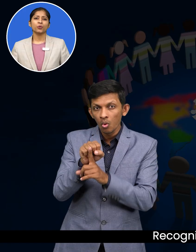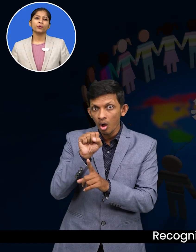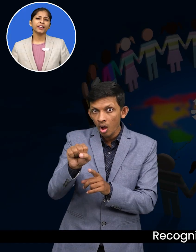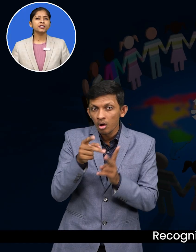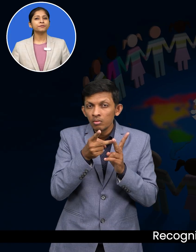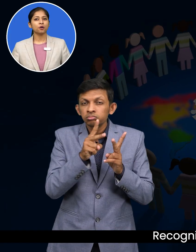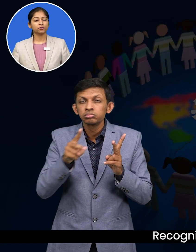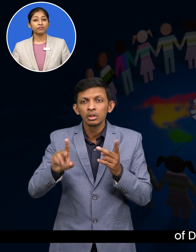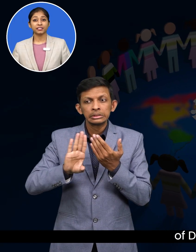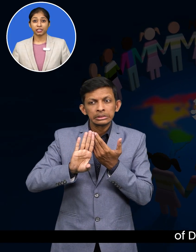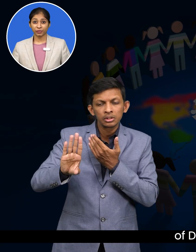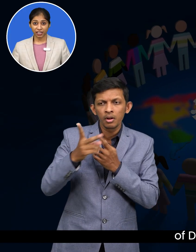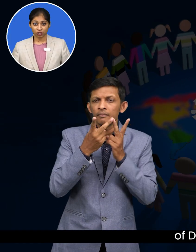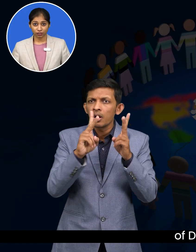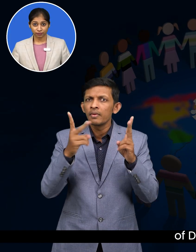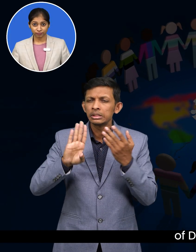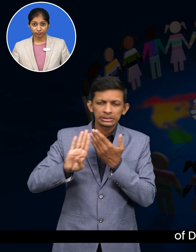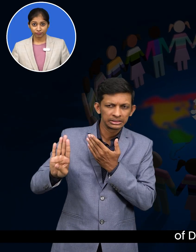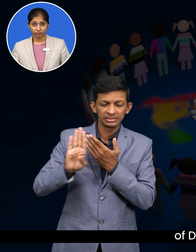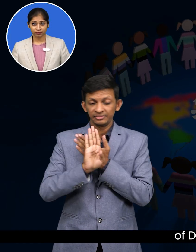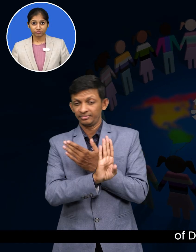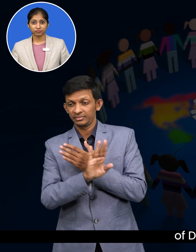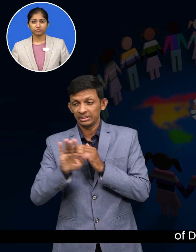Recognize various forms of discrimination.